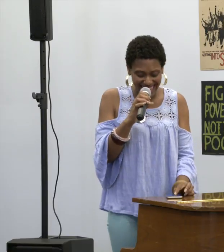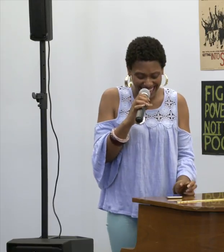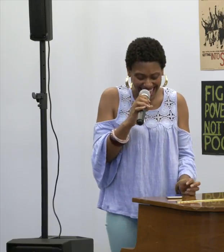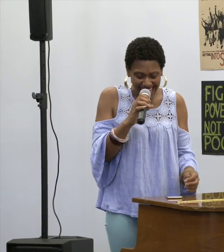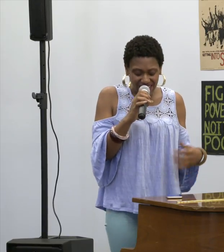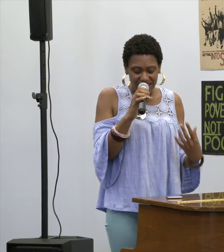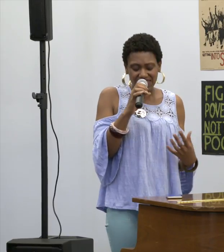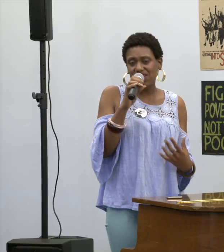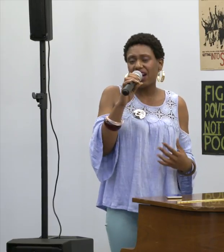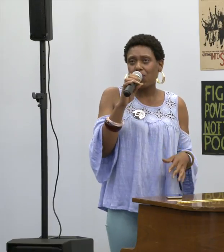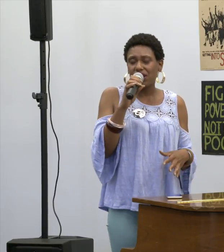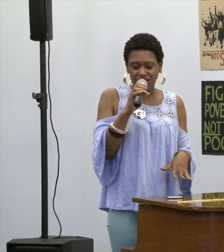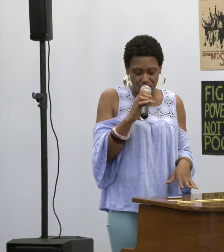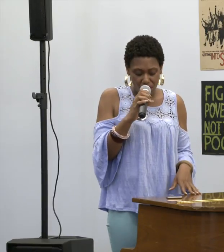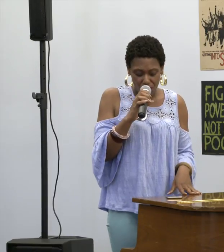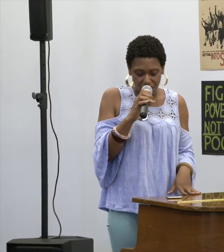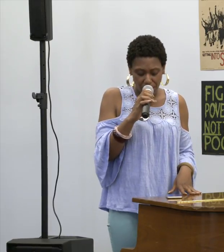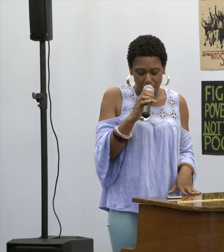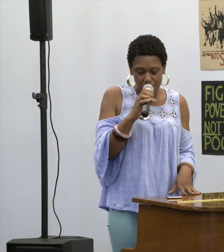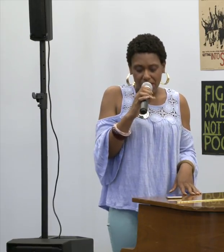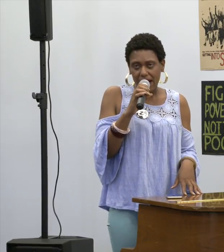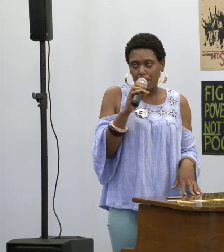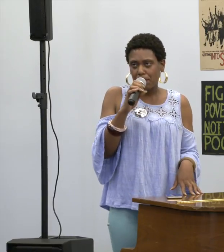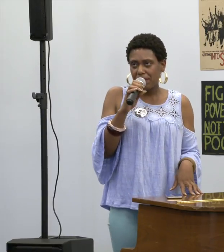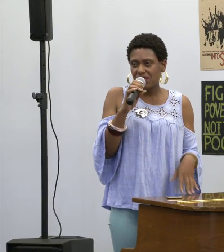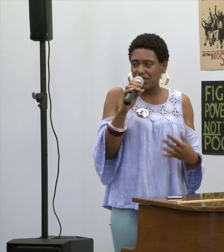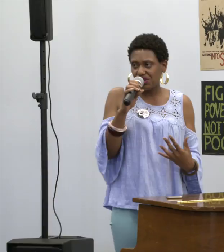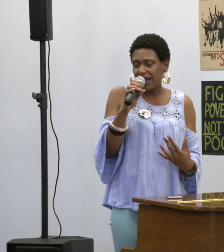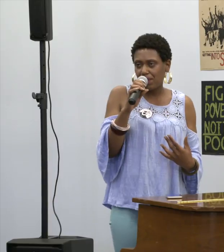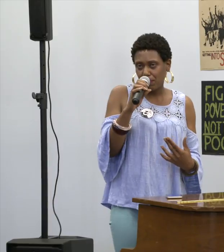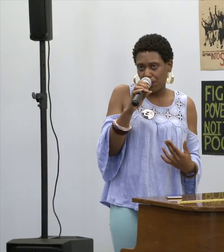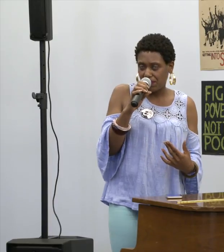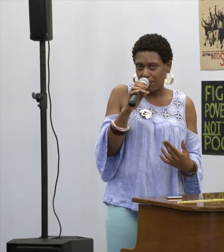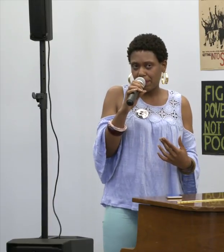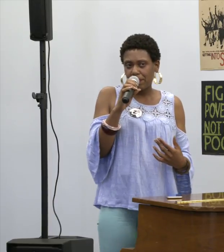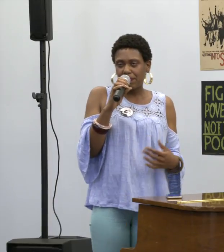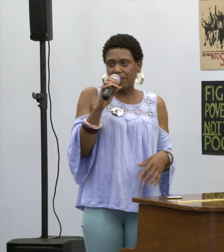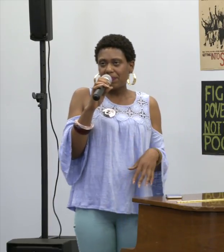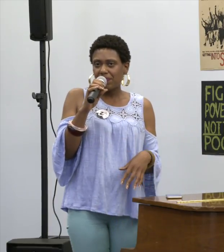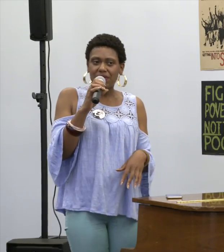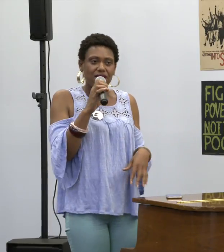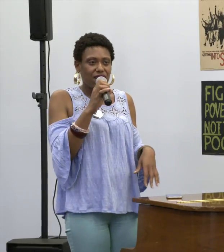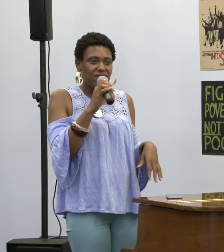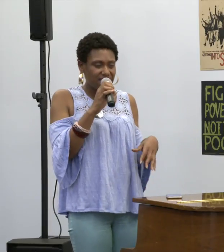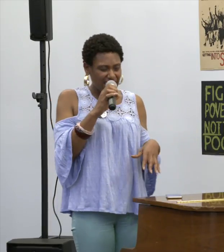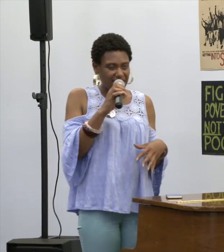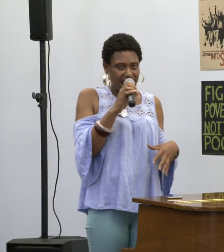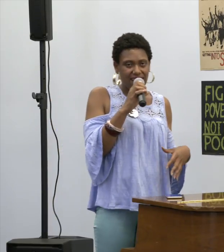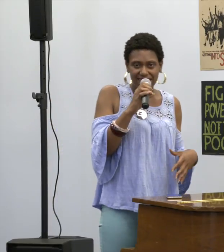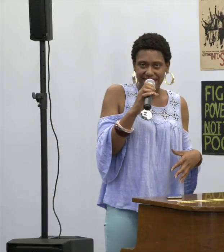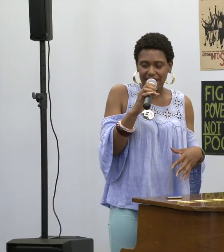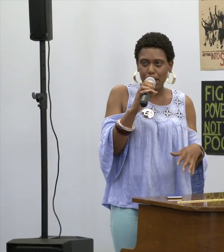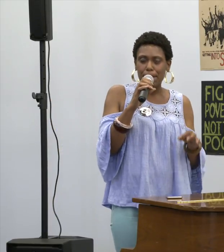else. The next song I wanted to go over is We Shall Not Be Moved. We sing